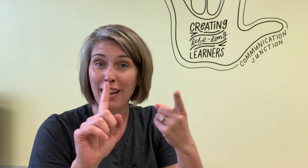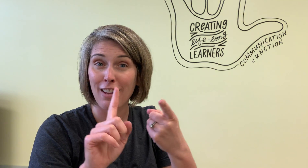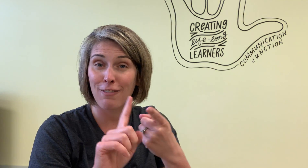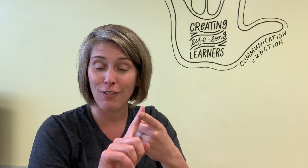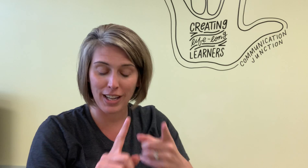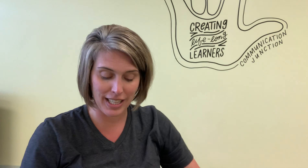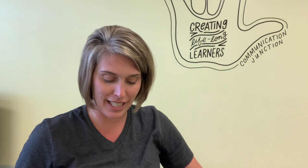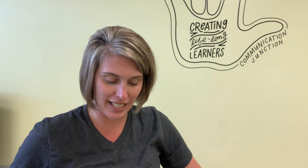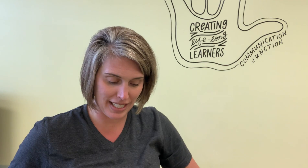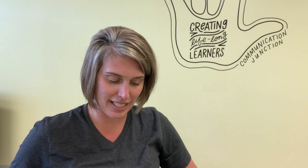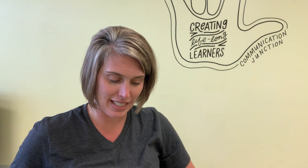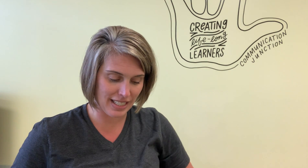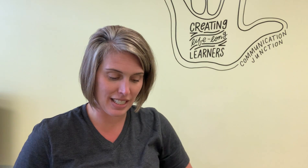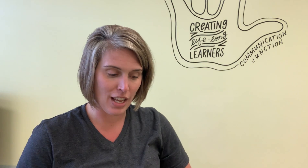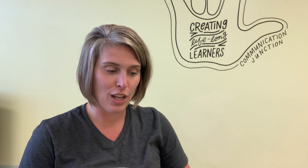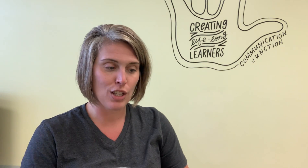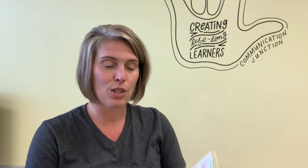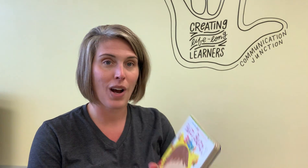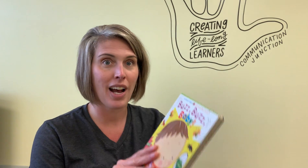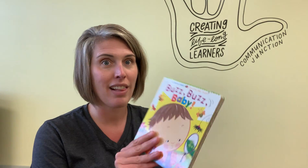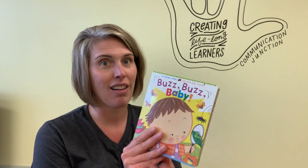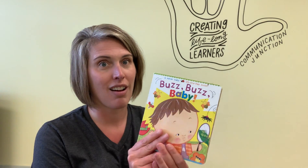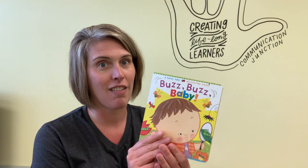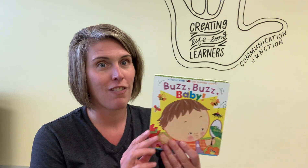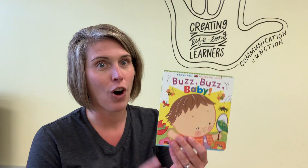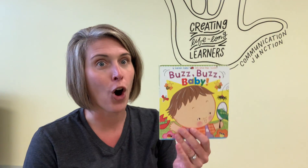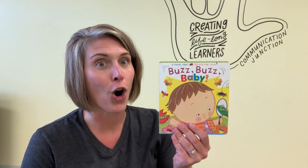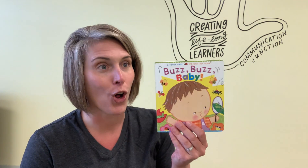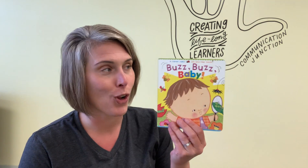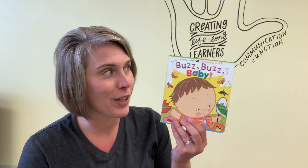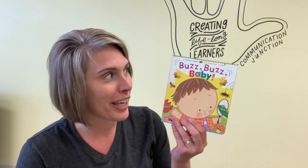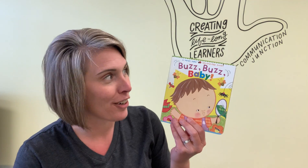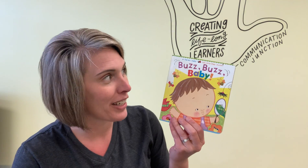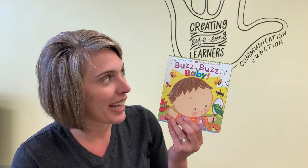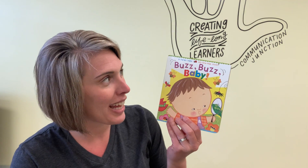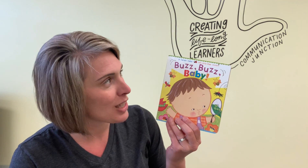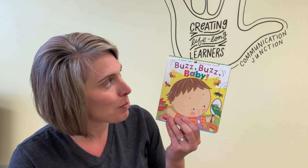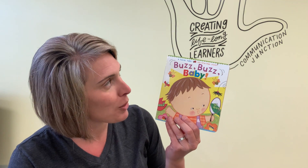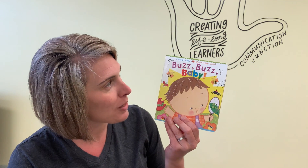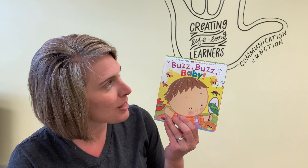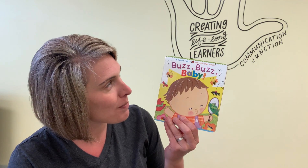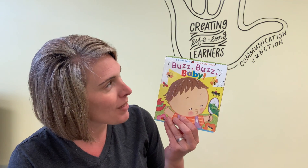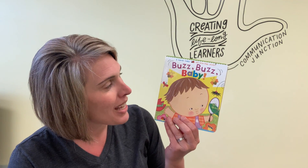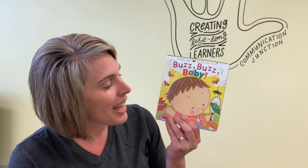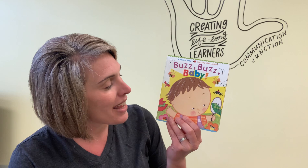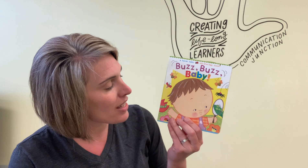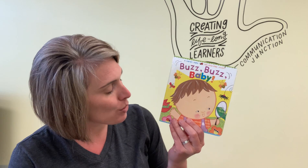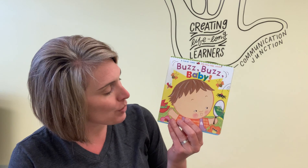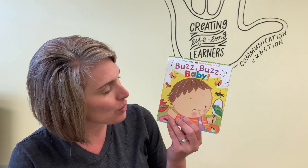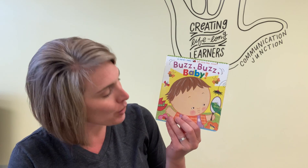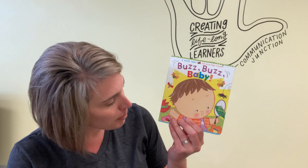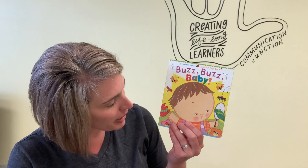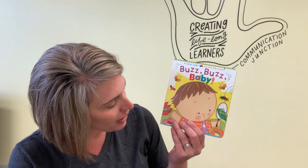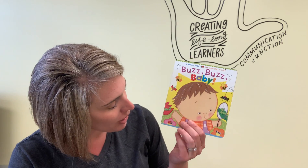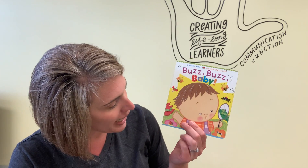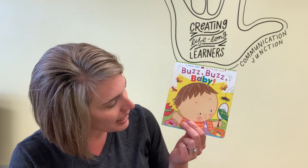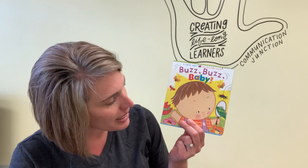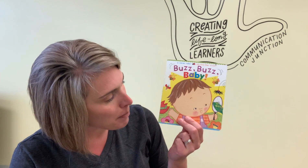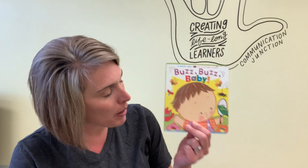my friends. So I love all Karen Katz books. And this one is written by Karen Katz and